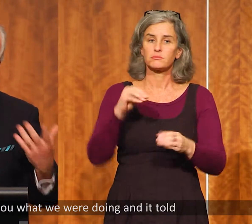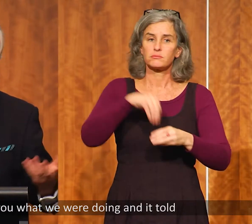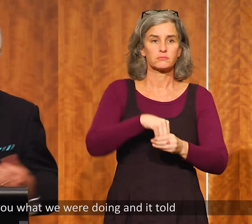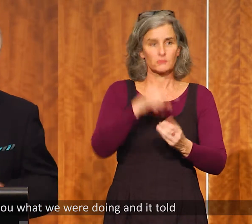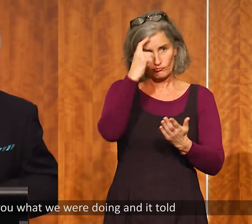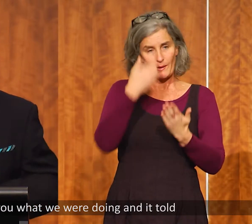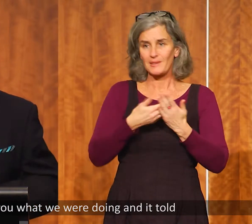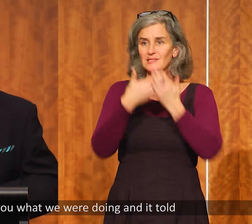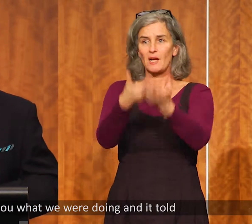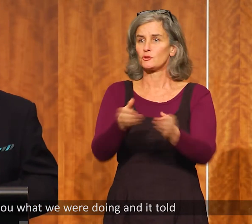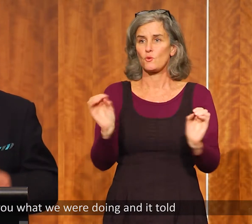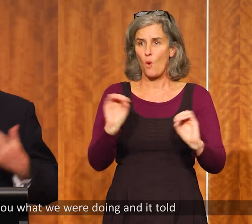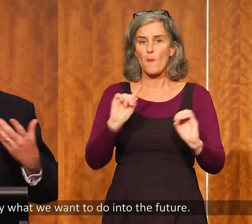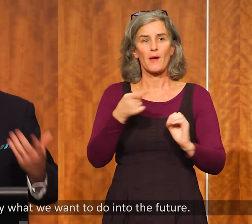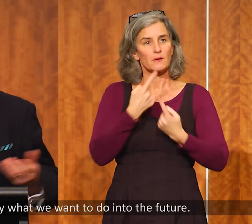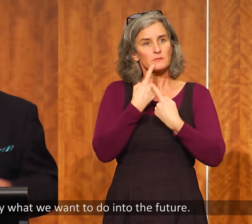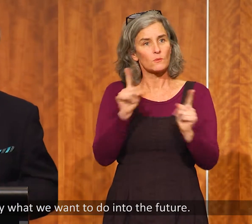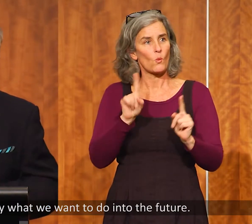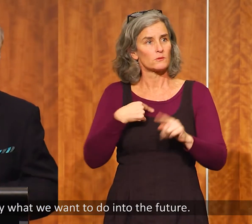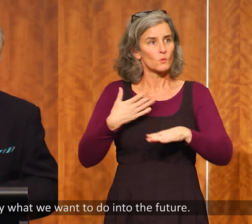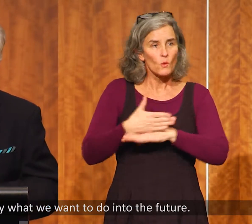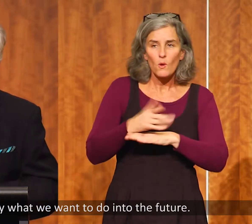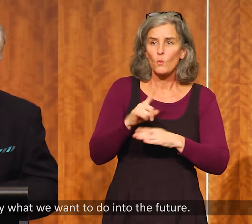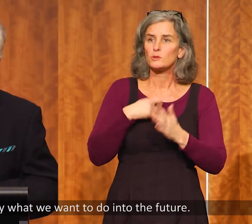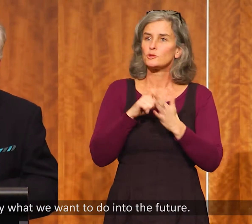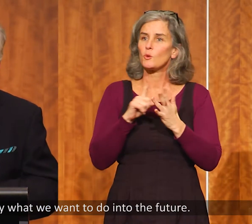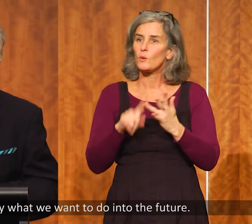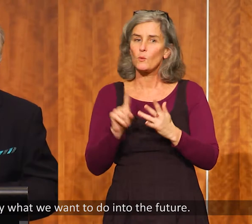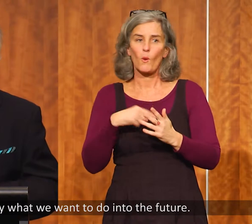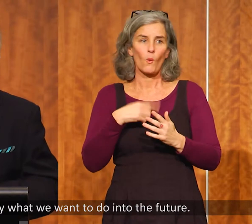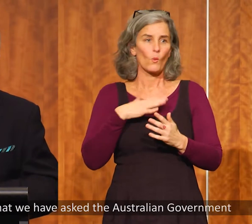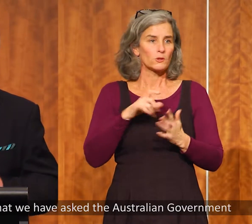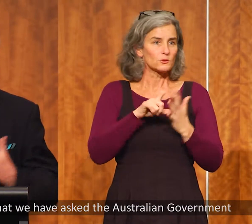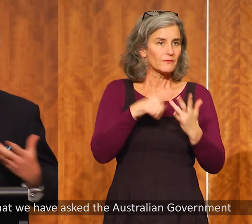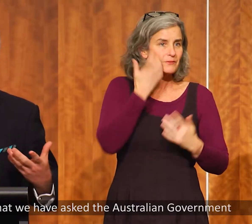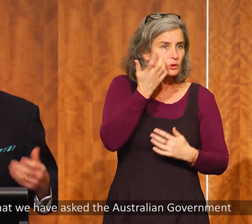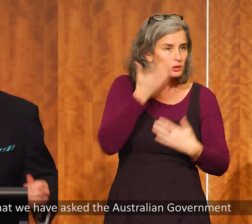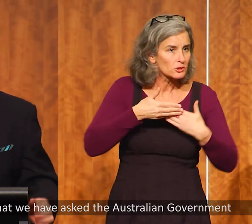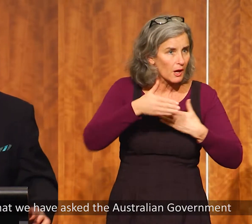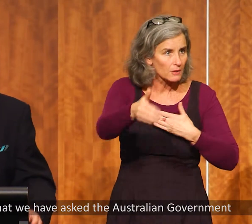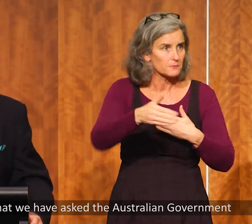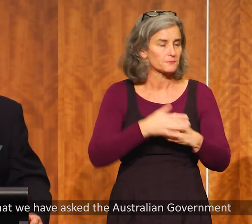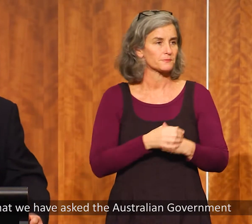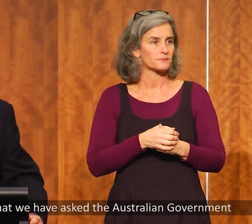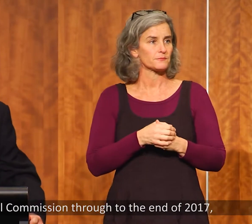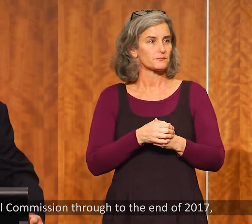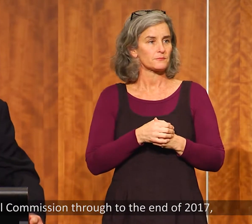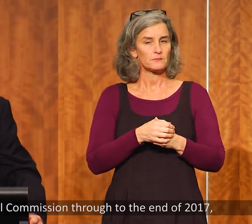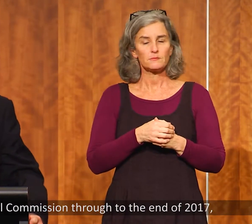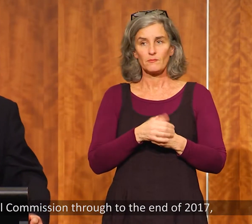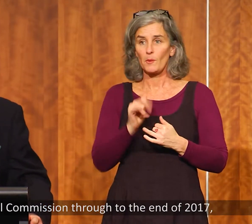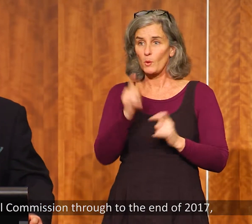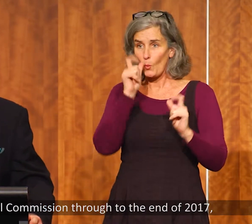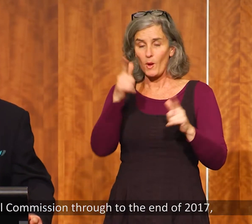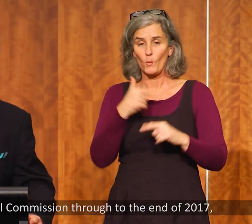told you what we were doing and it told the community what we want to do into the future. And you'd be aware that we've asked the Australian Government to